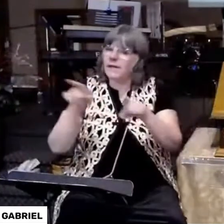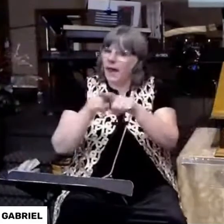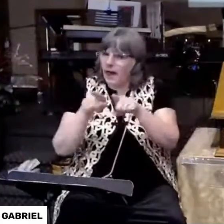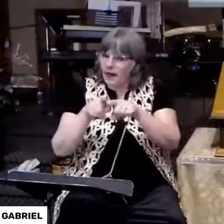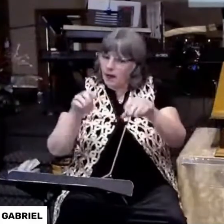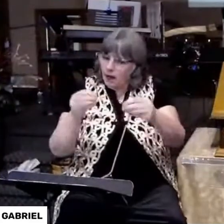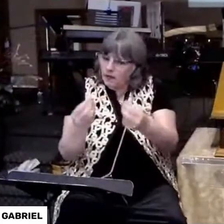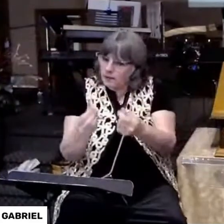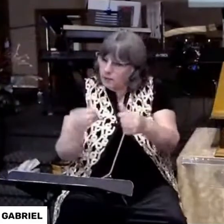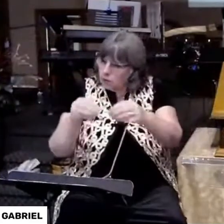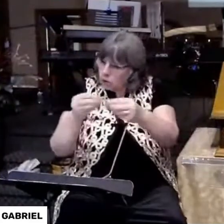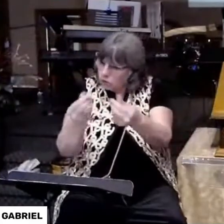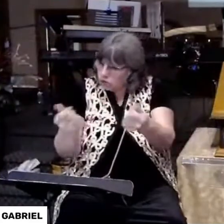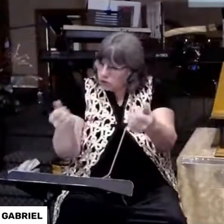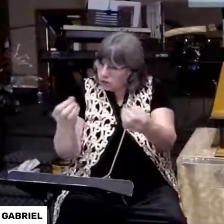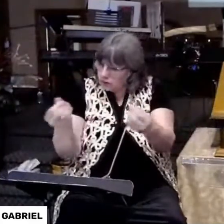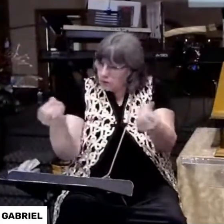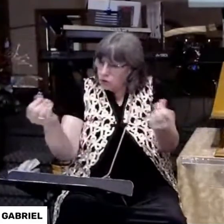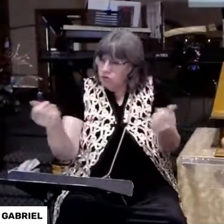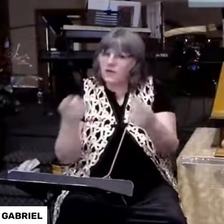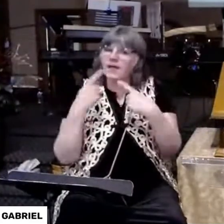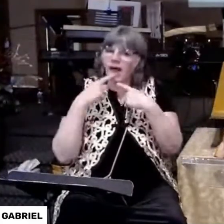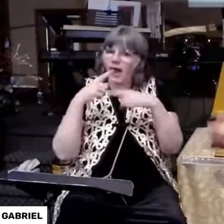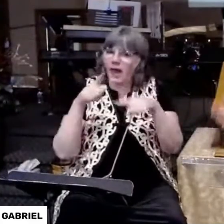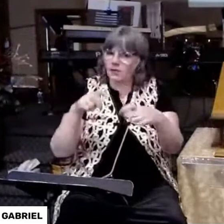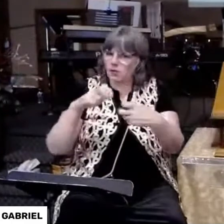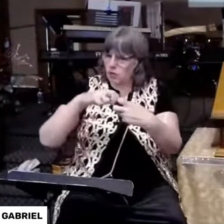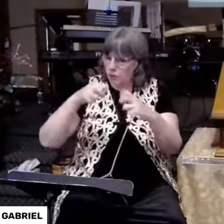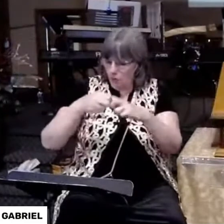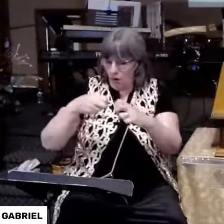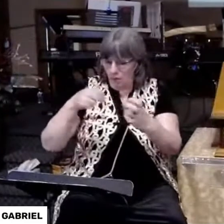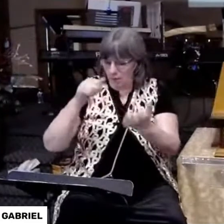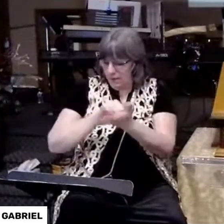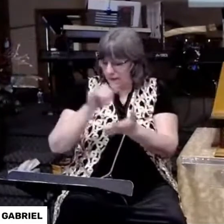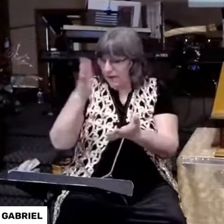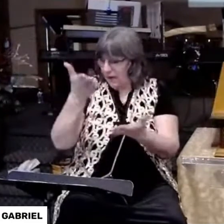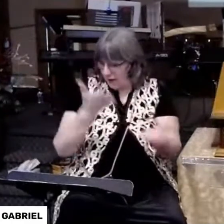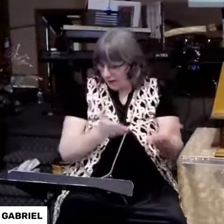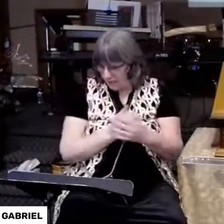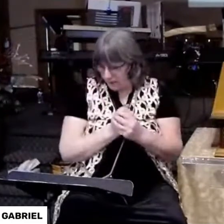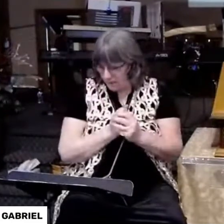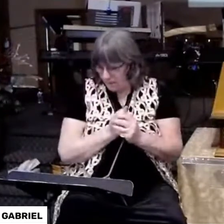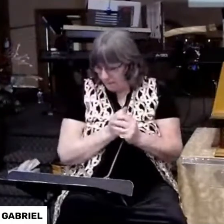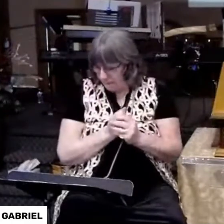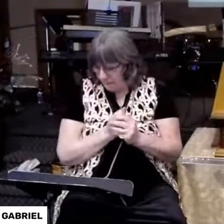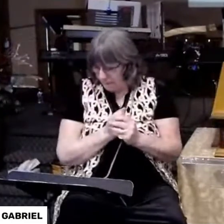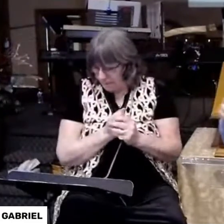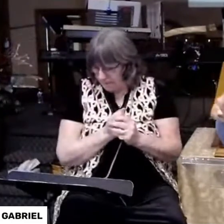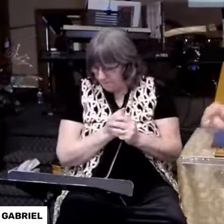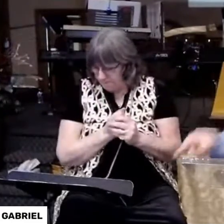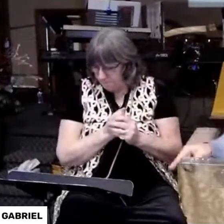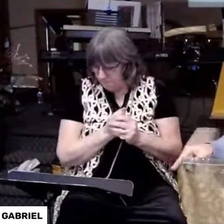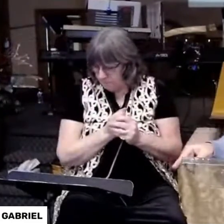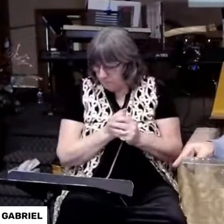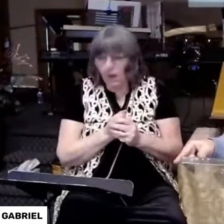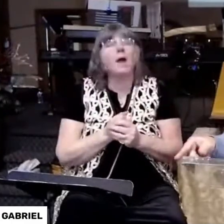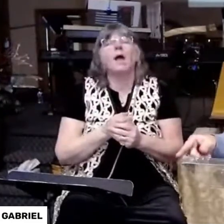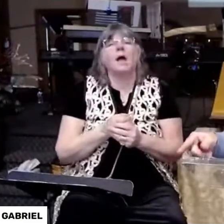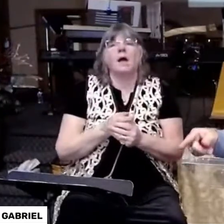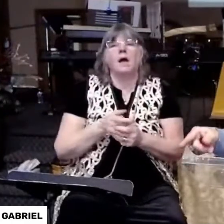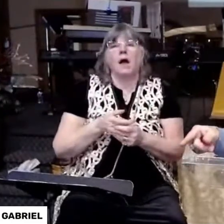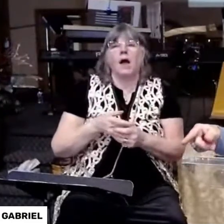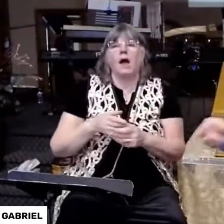of instructions to answer their current